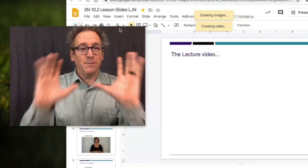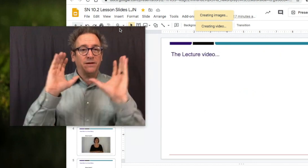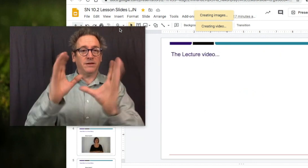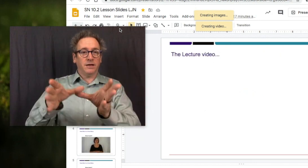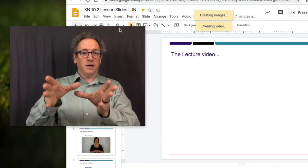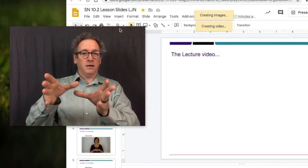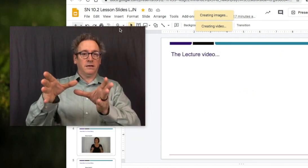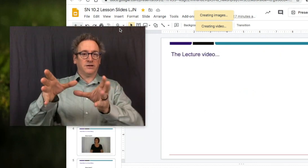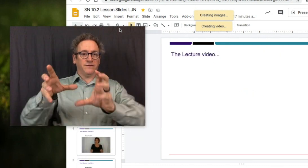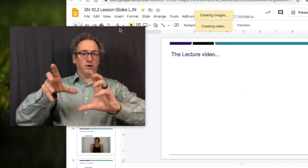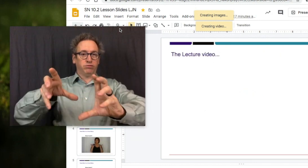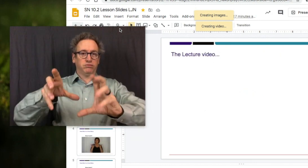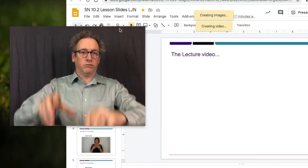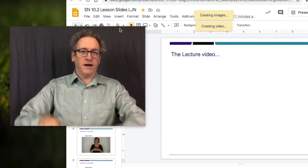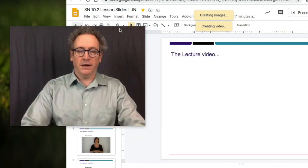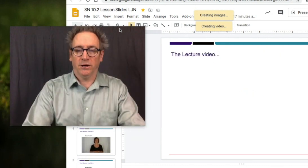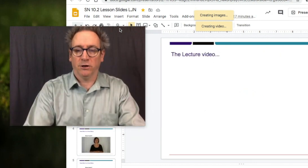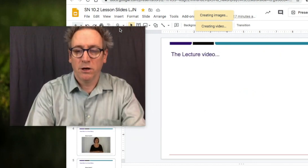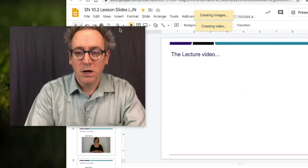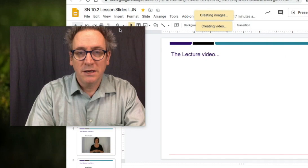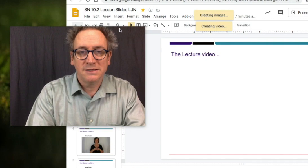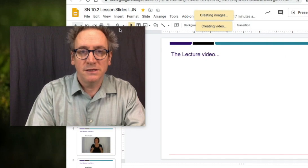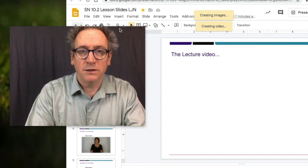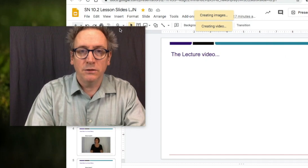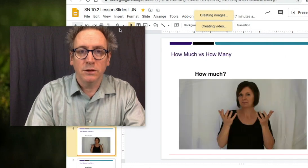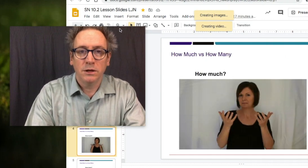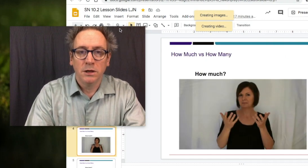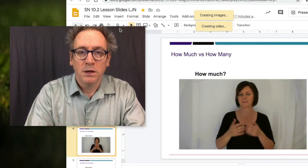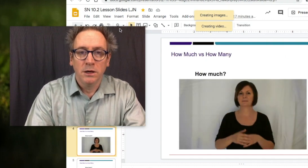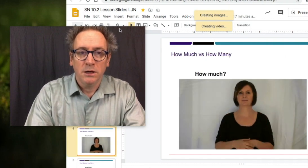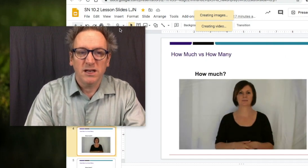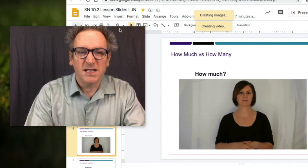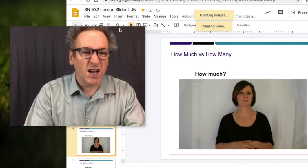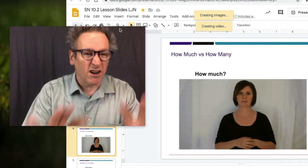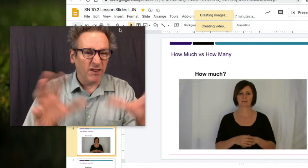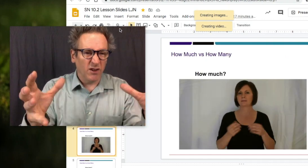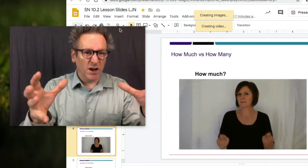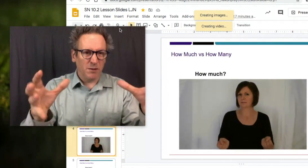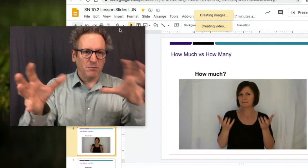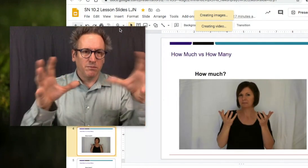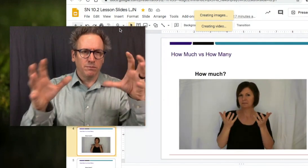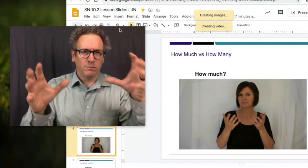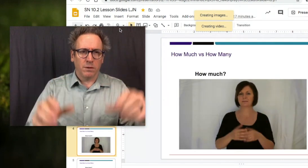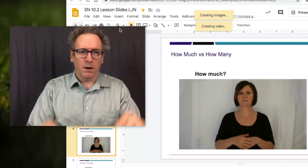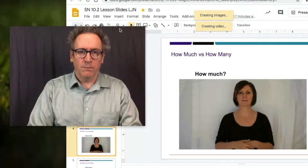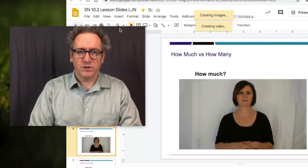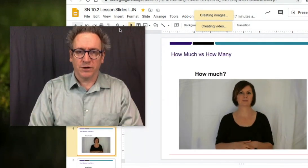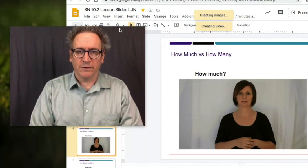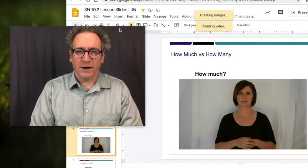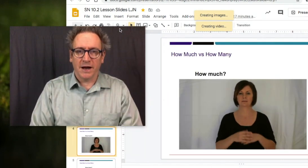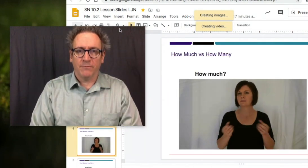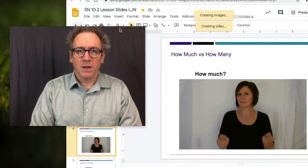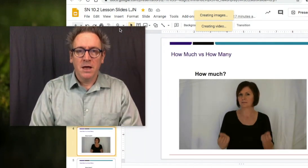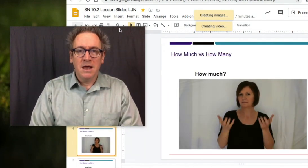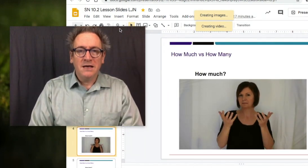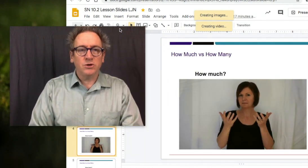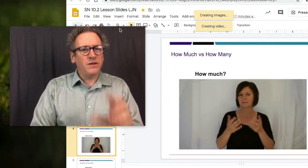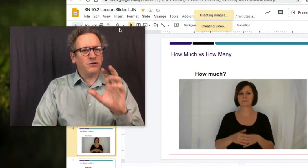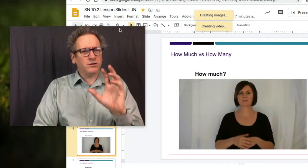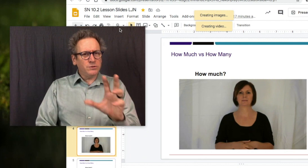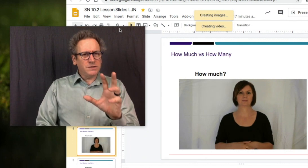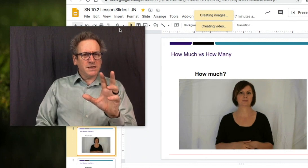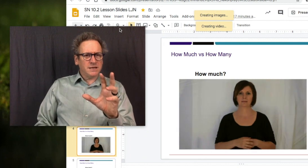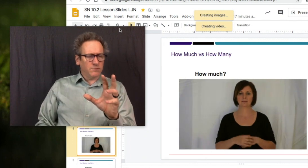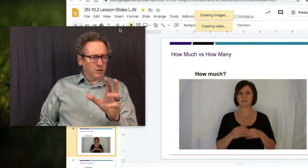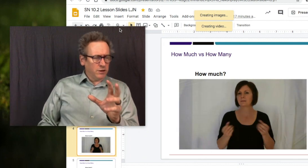I'm going to embed the lecture video right in here to this entire video that I'm streaming right now. So